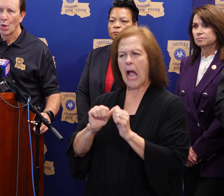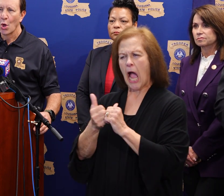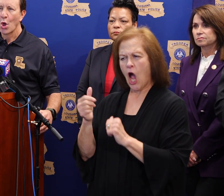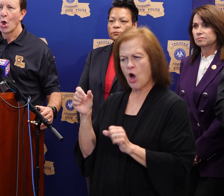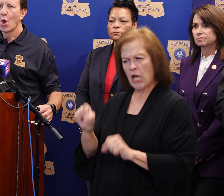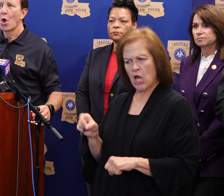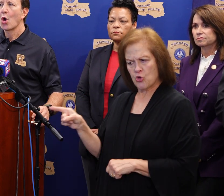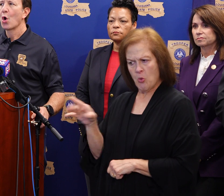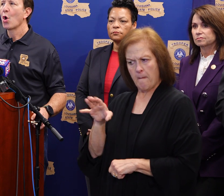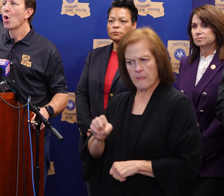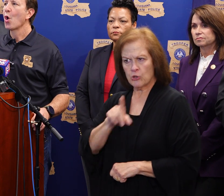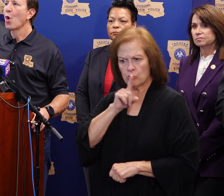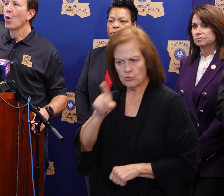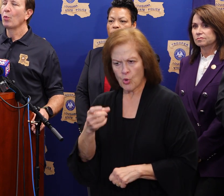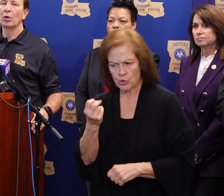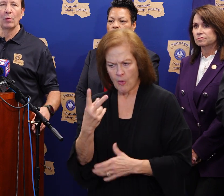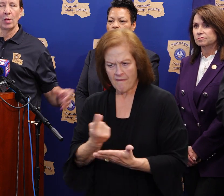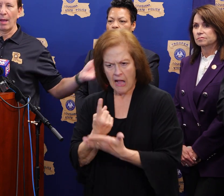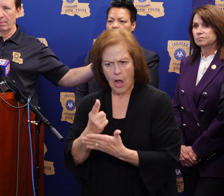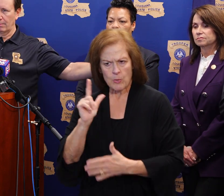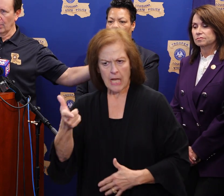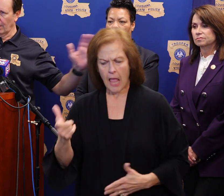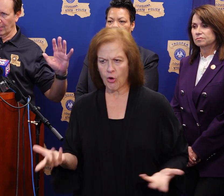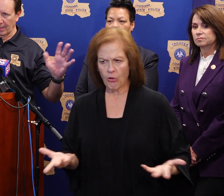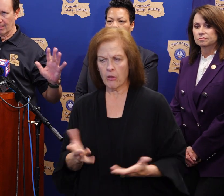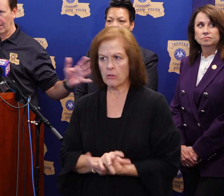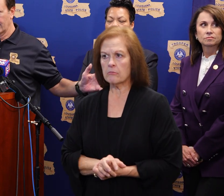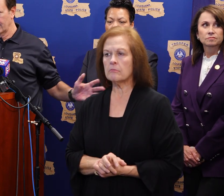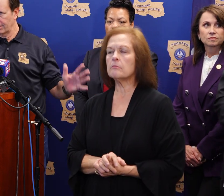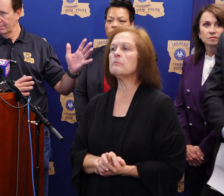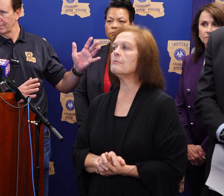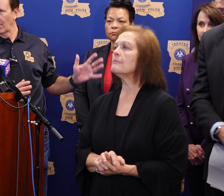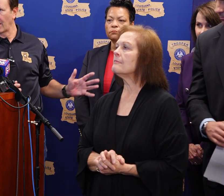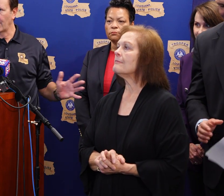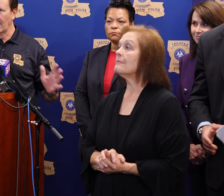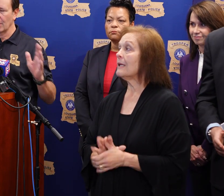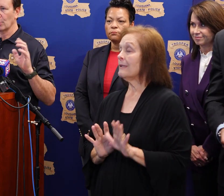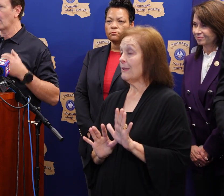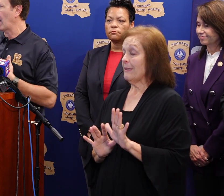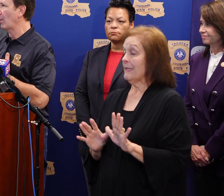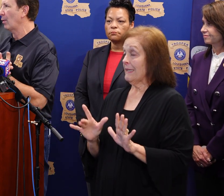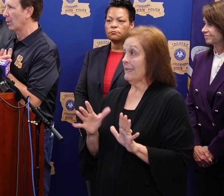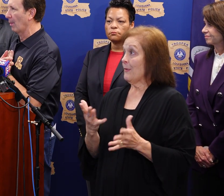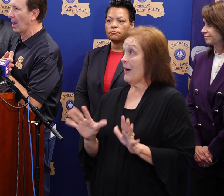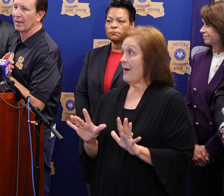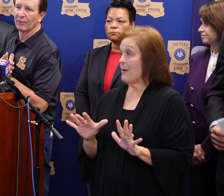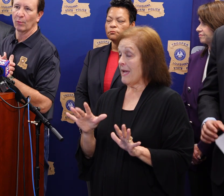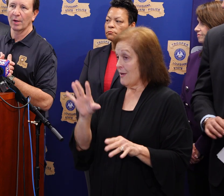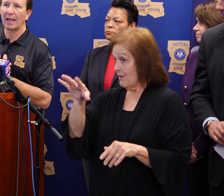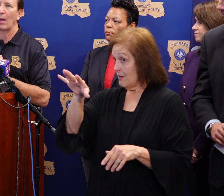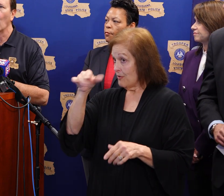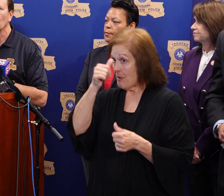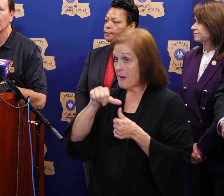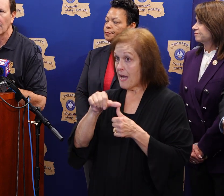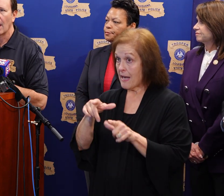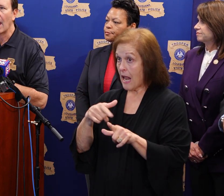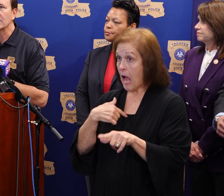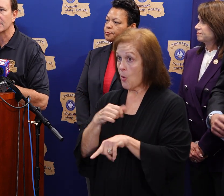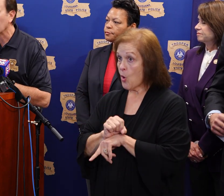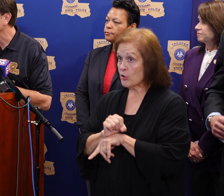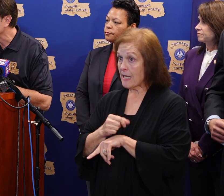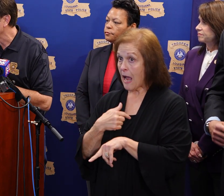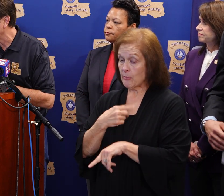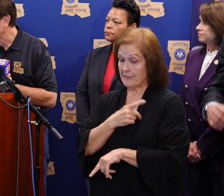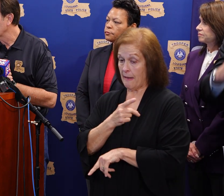be so sure just 12 hours later? Well, we're going to bring him up, all right? But here's what I want to remind everyone. Like I